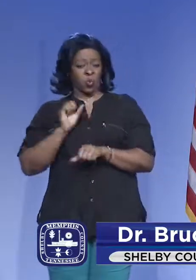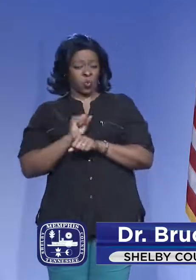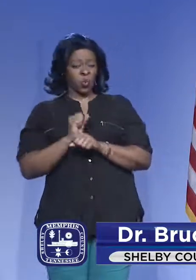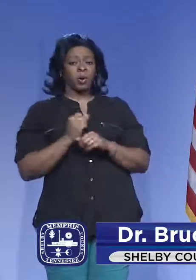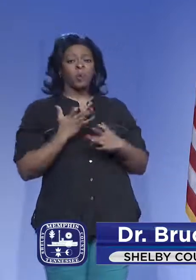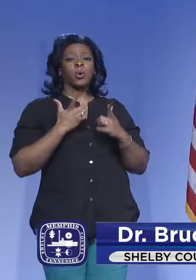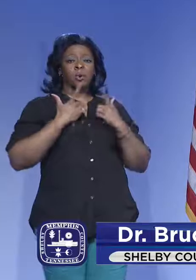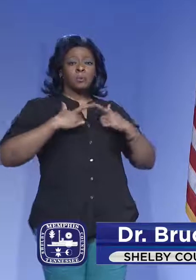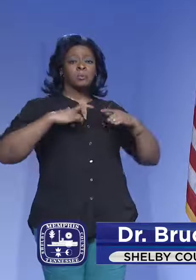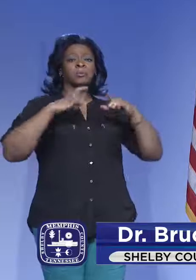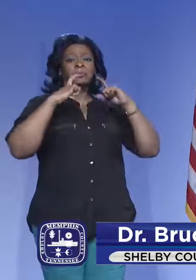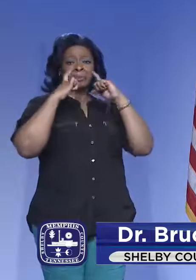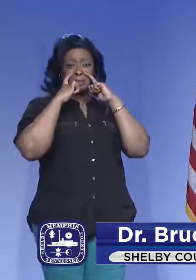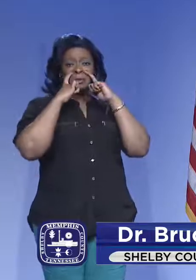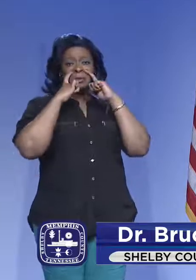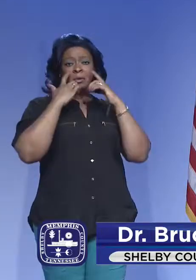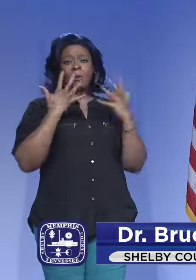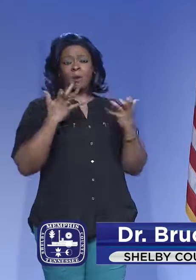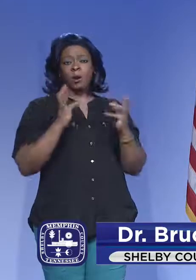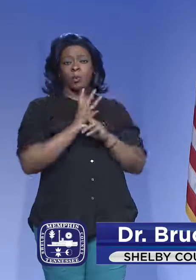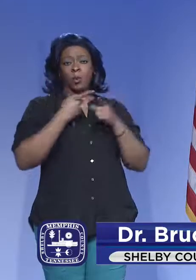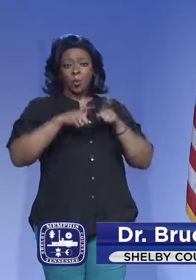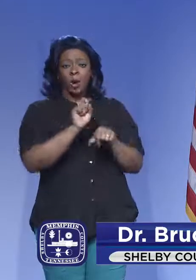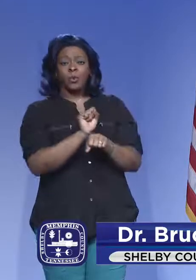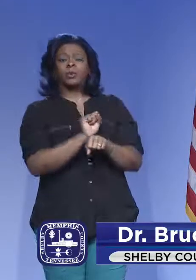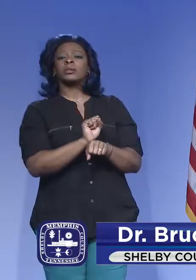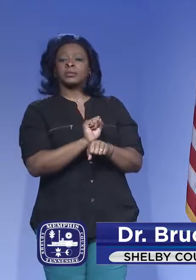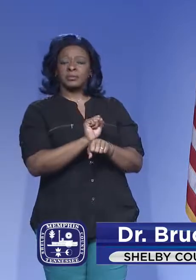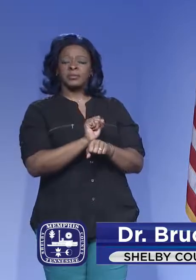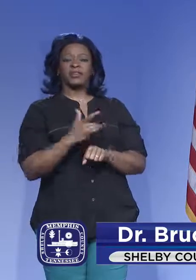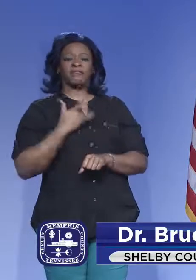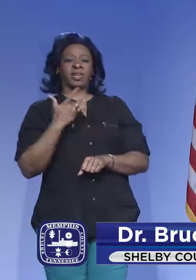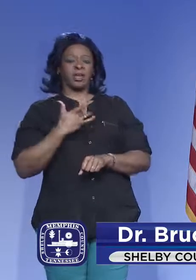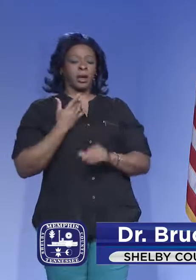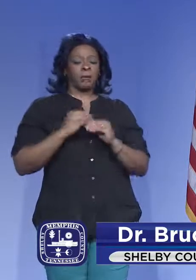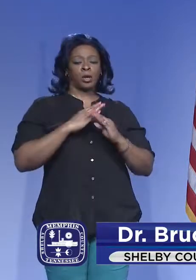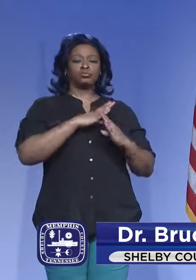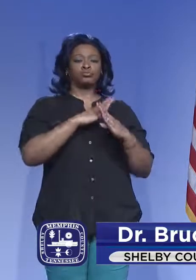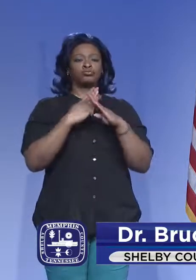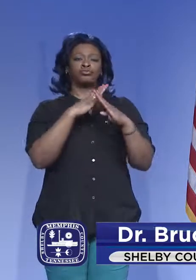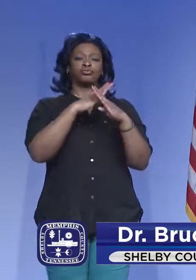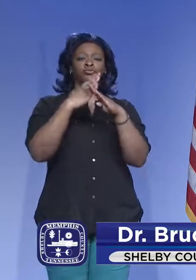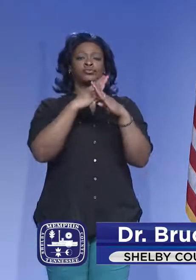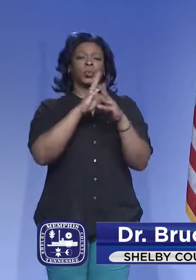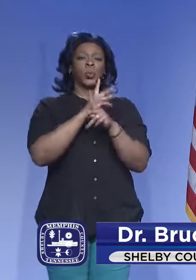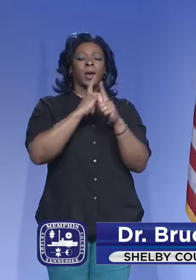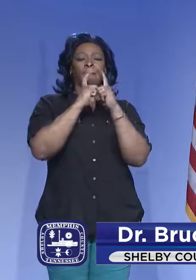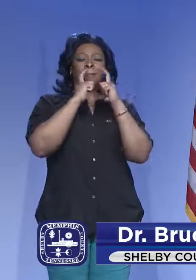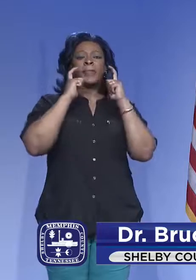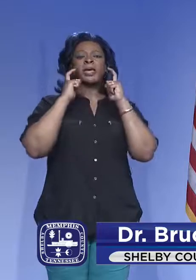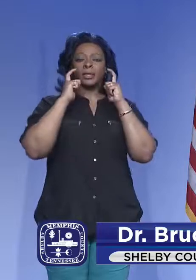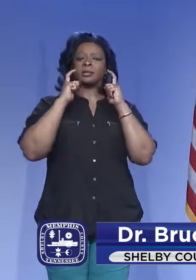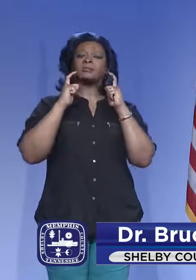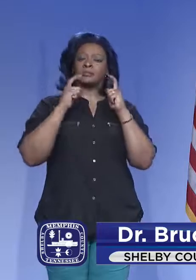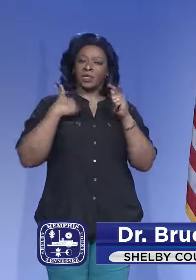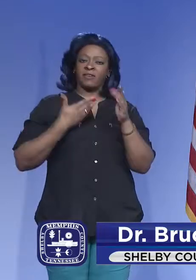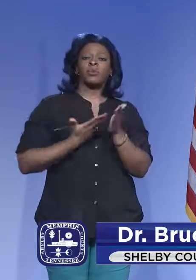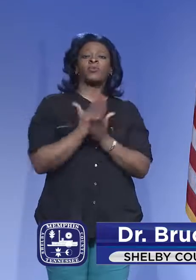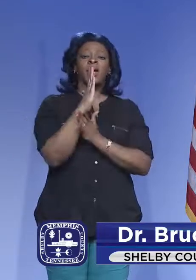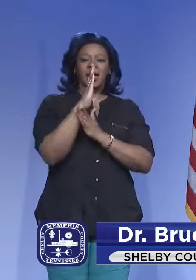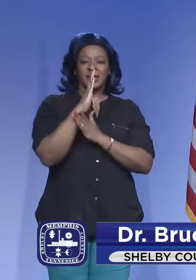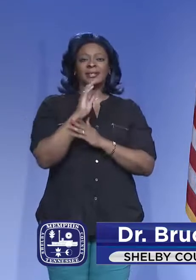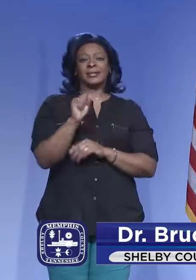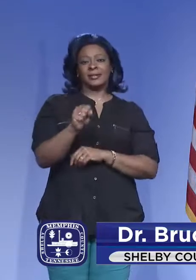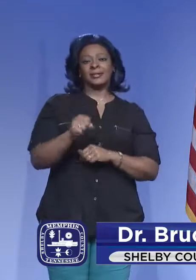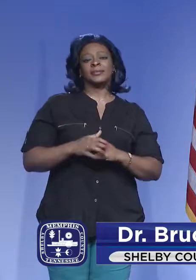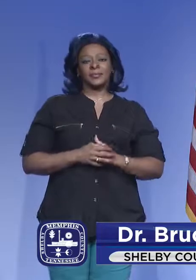if the employee wants to wear one and feel more protected in wearing one, they have the right to do